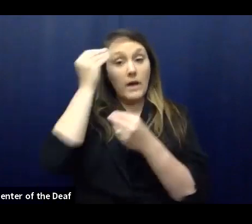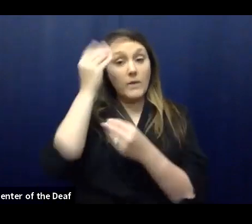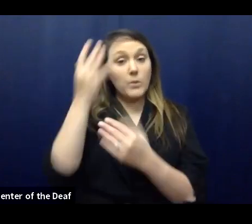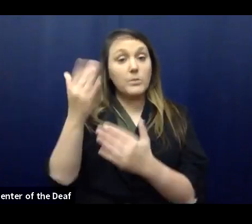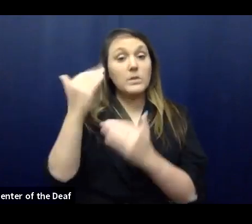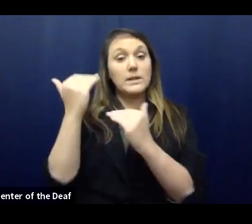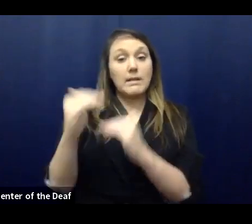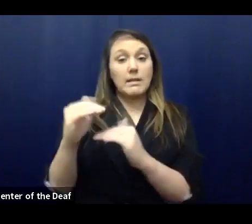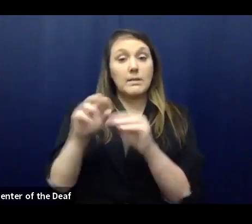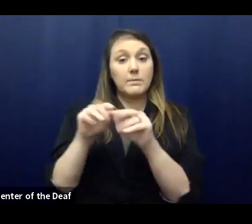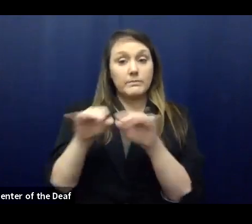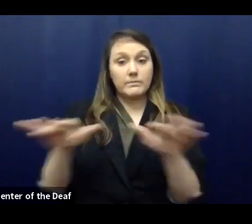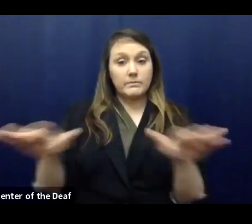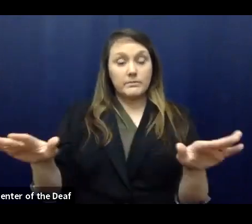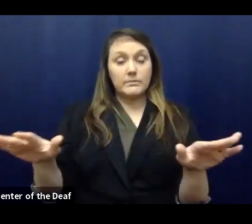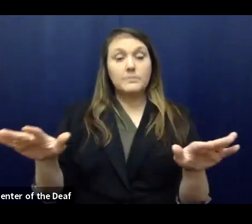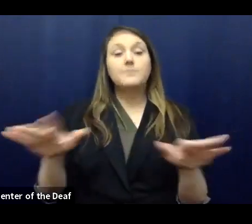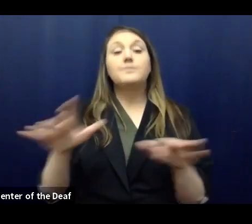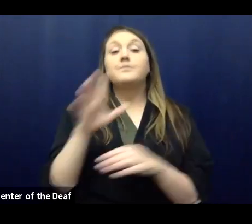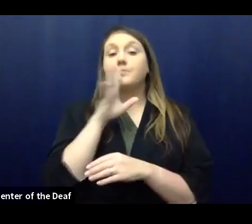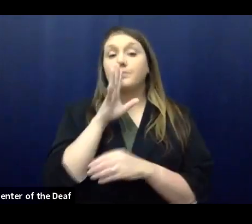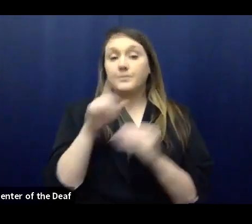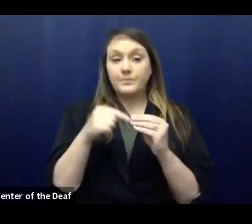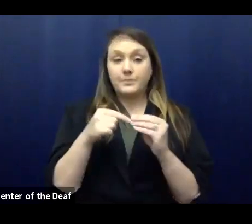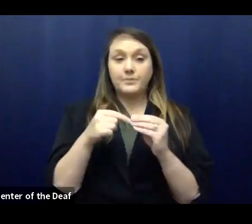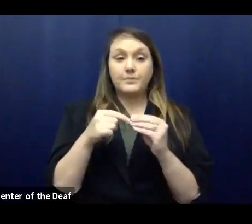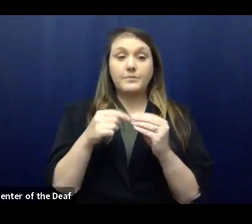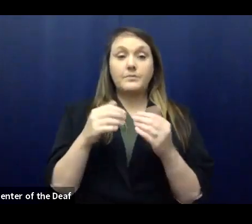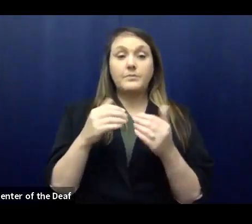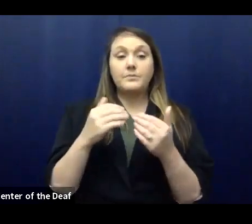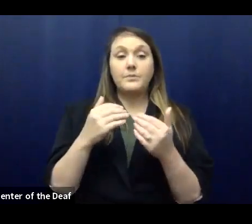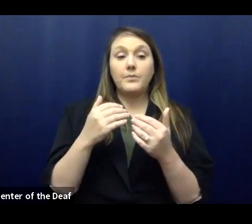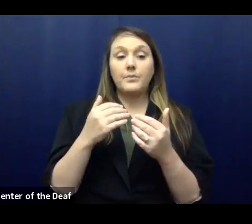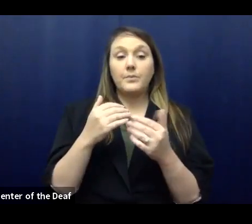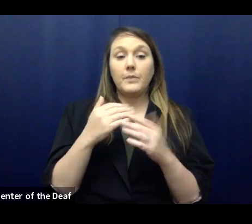the spread. So again, we talk about how it limits